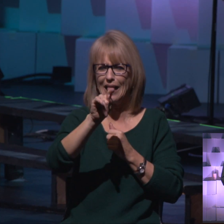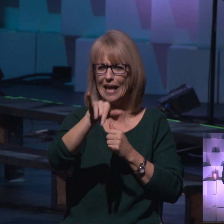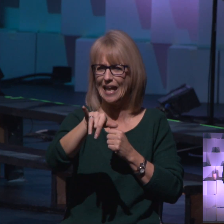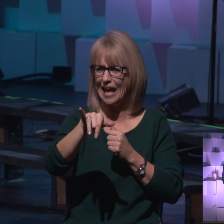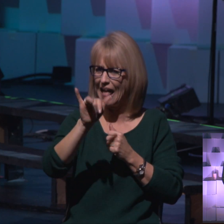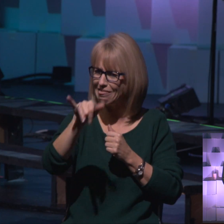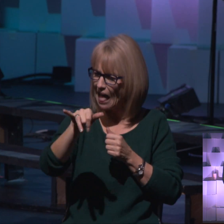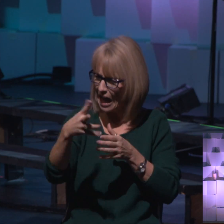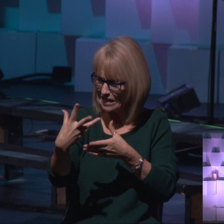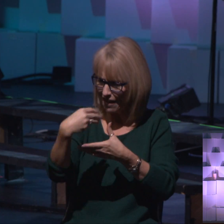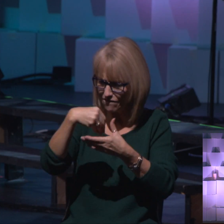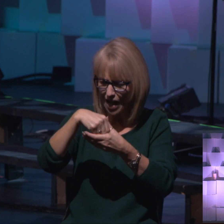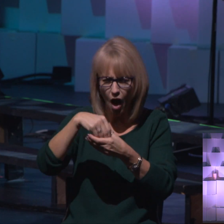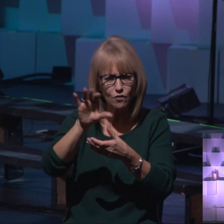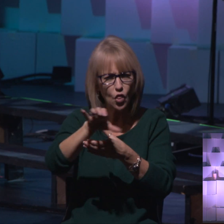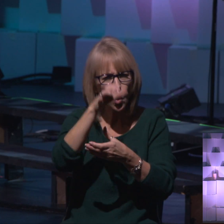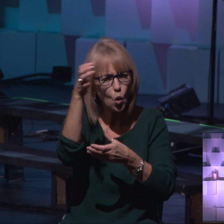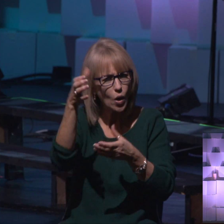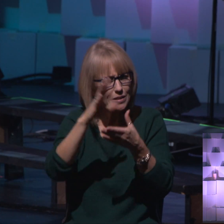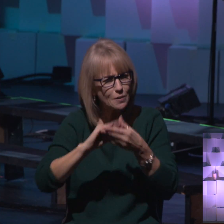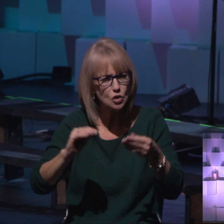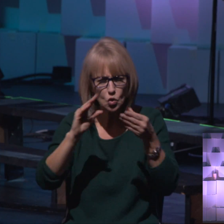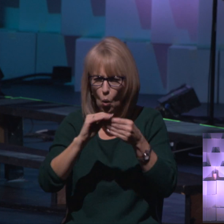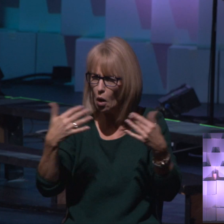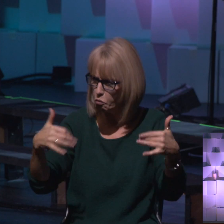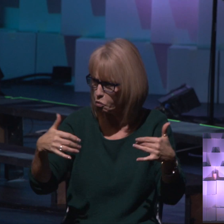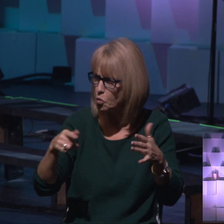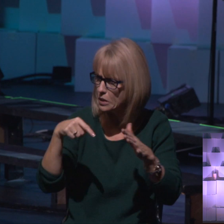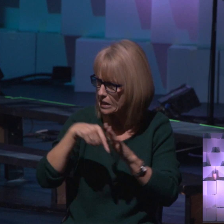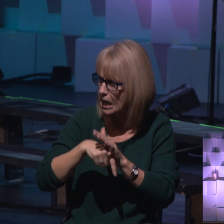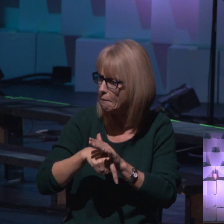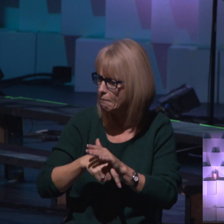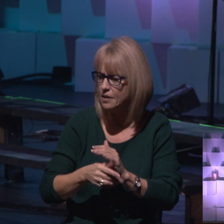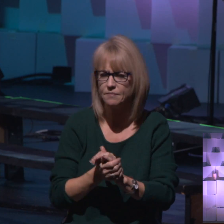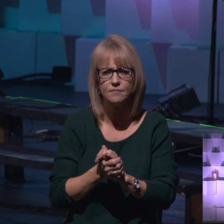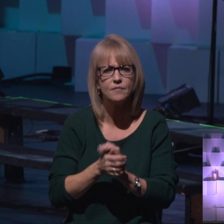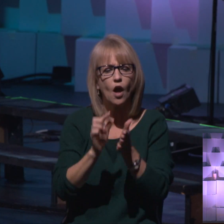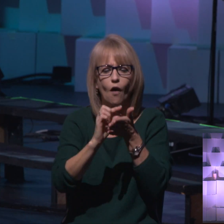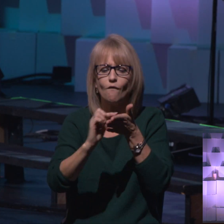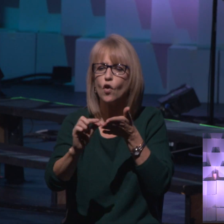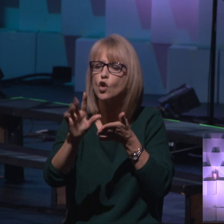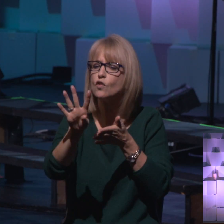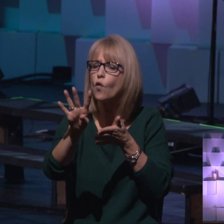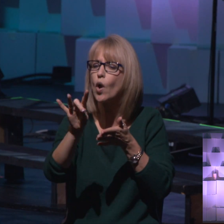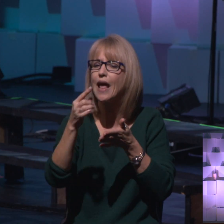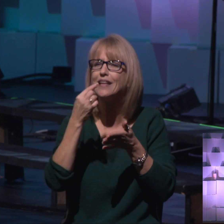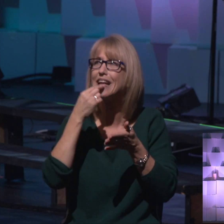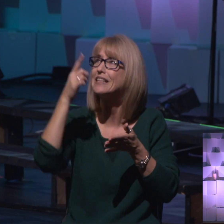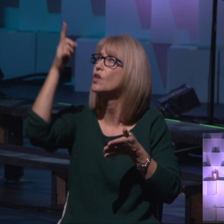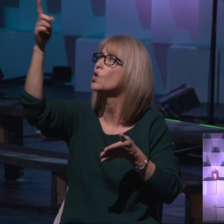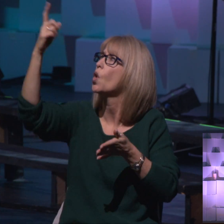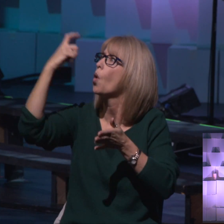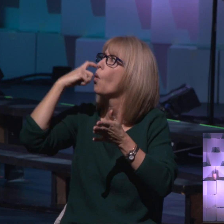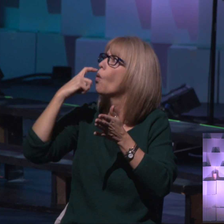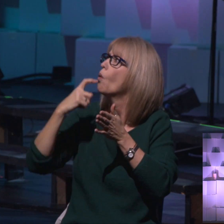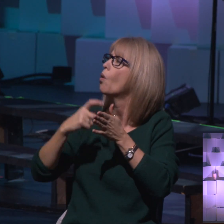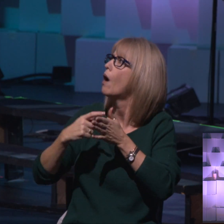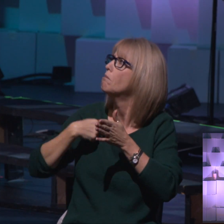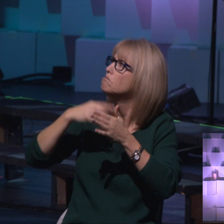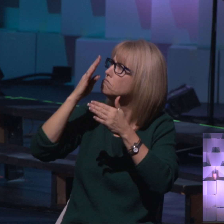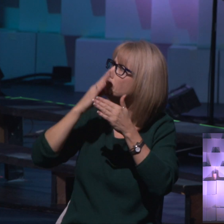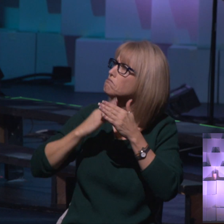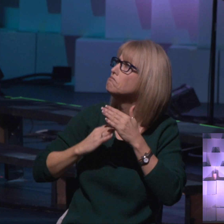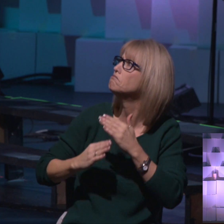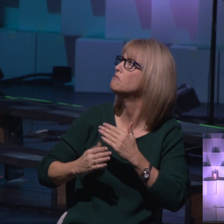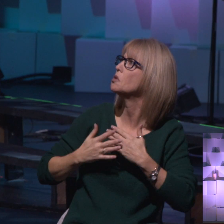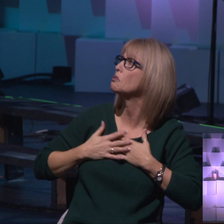of the Christmas story and certainly of this song. Verse 48, for he has been mindful of the humble state of his servant.